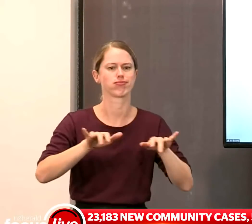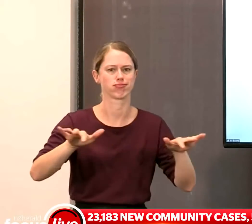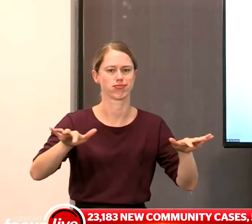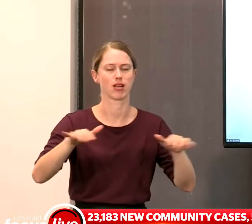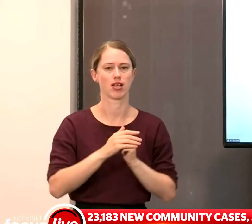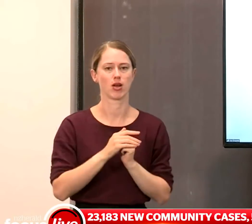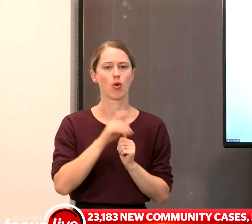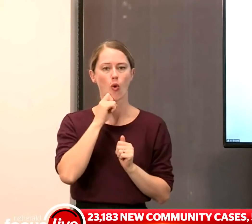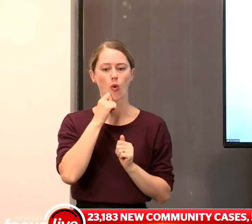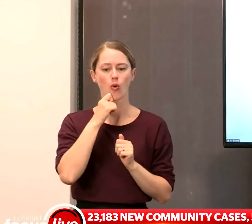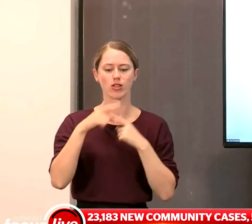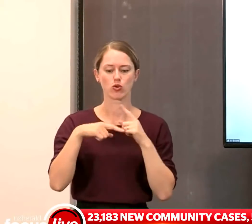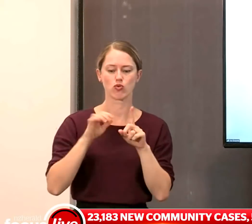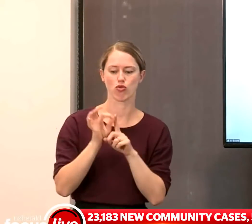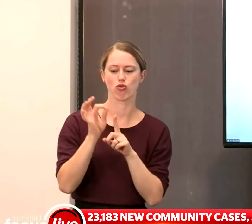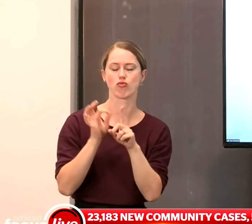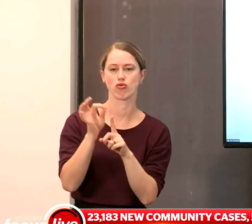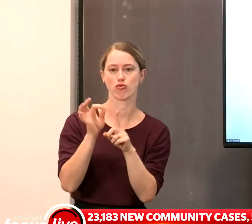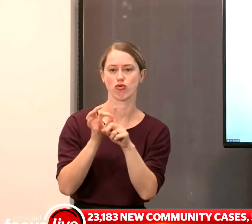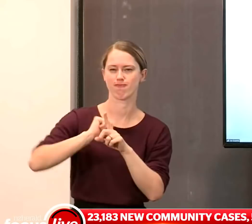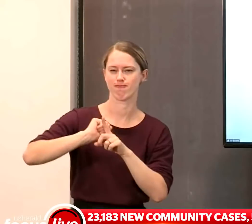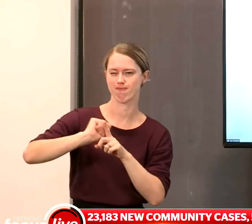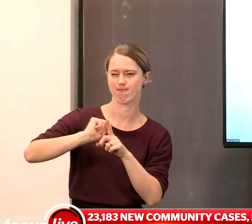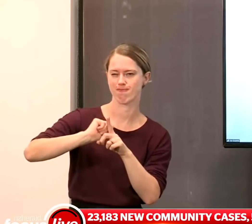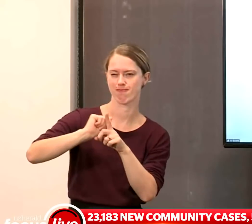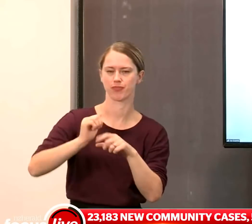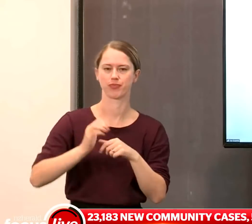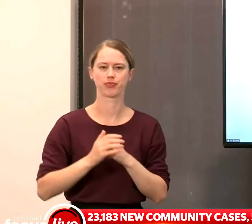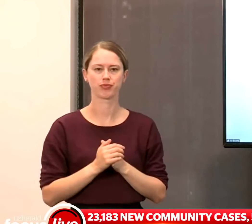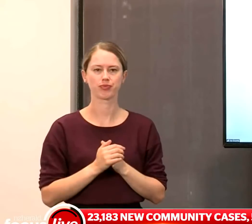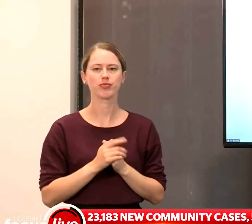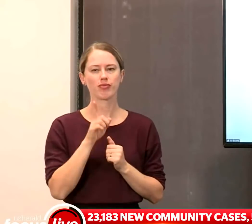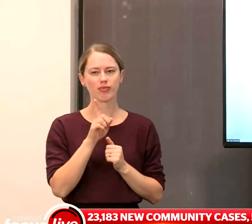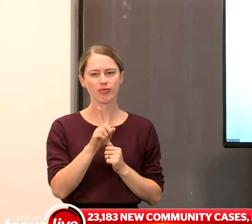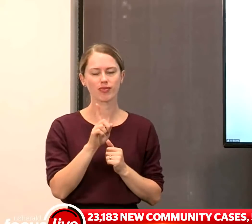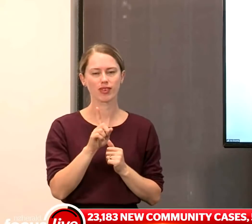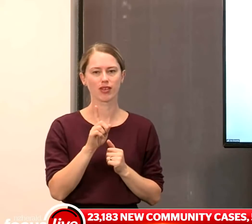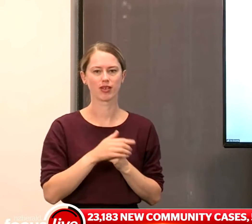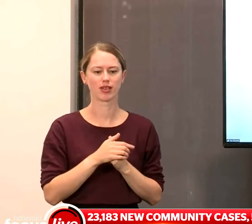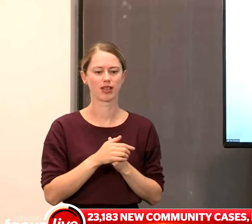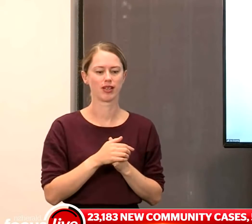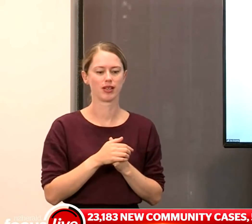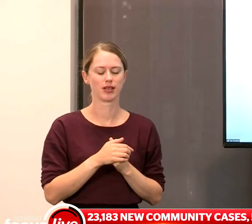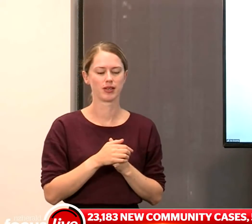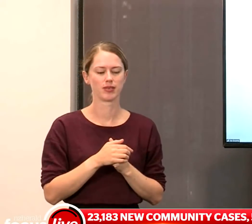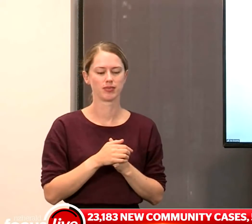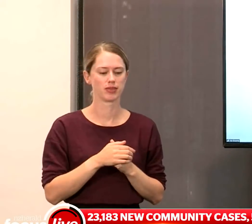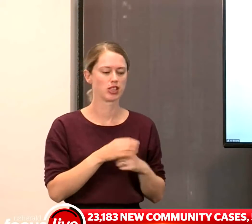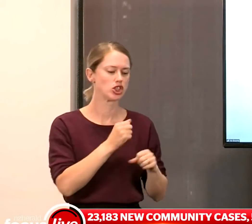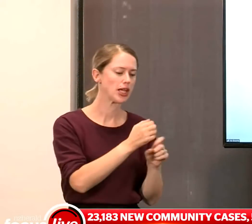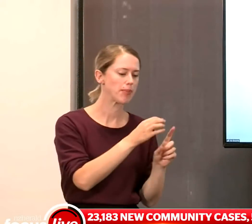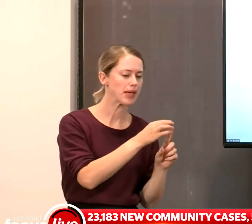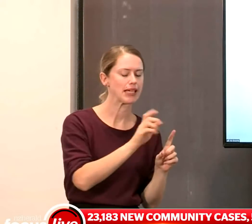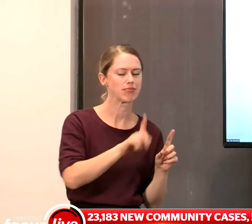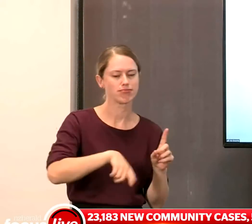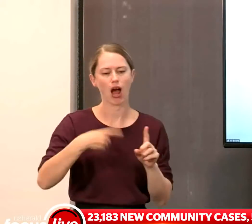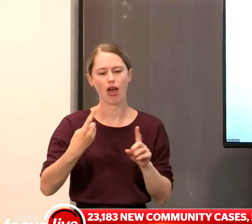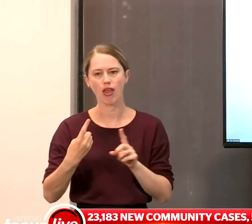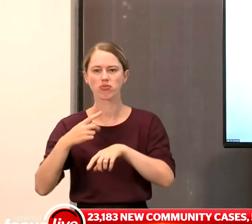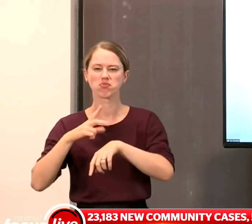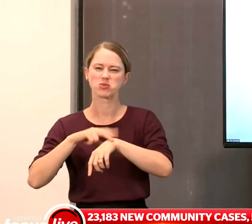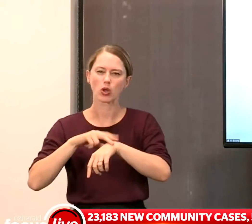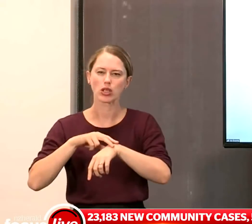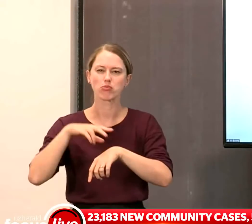be constantly improved, but also noting that as general practice and other primary care